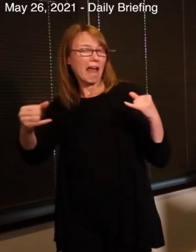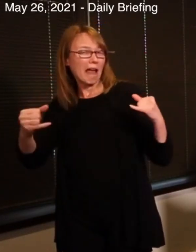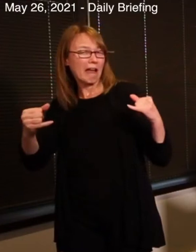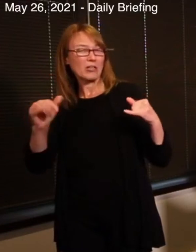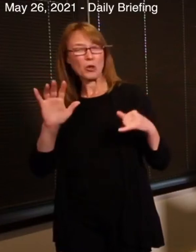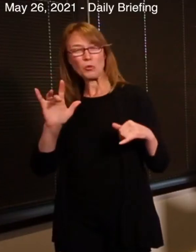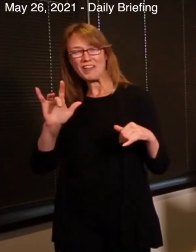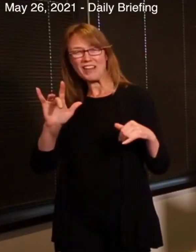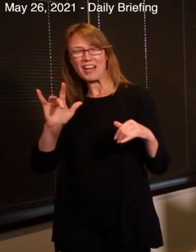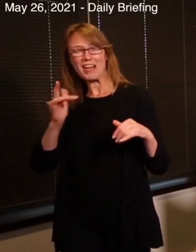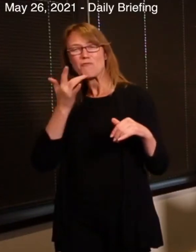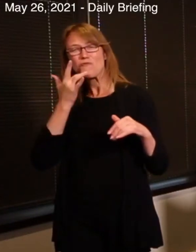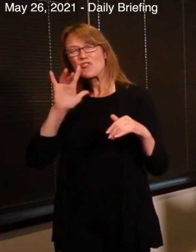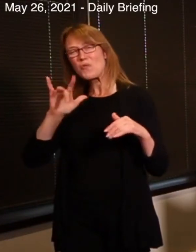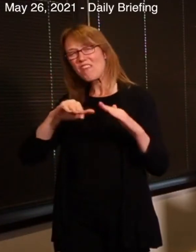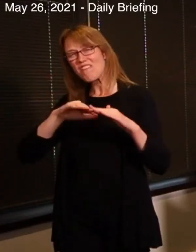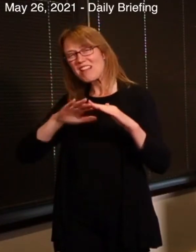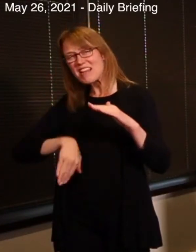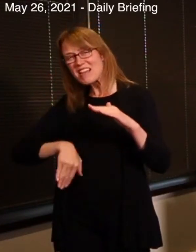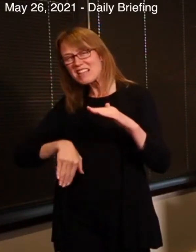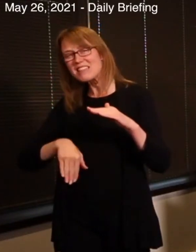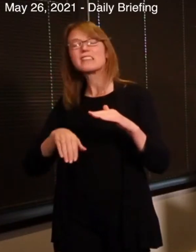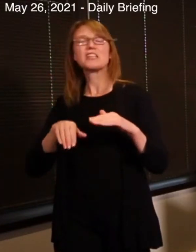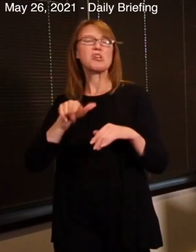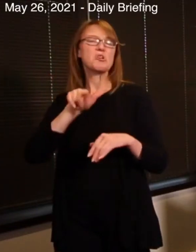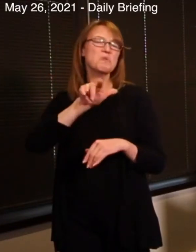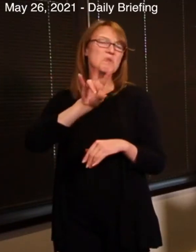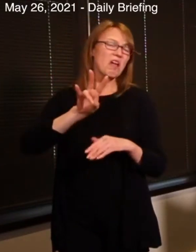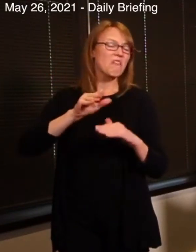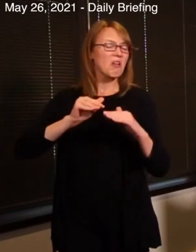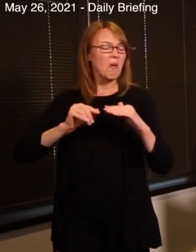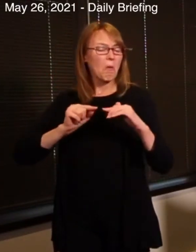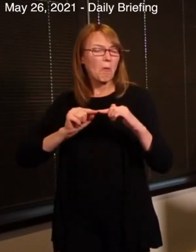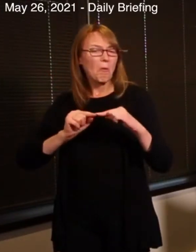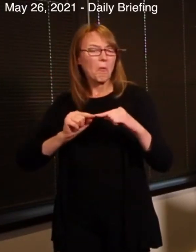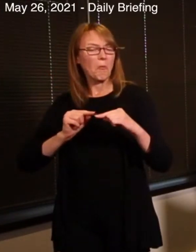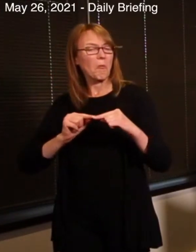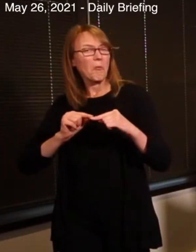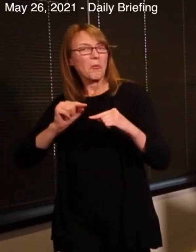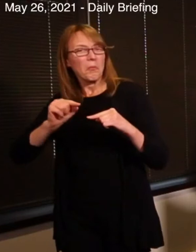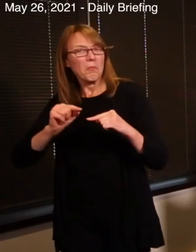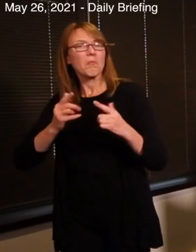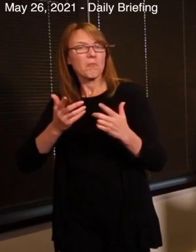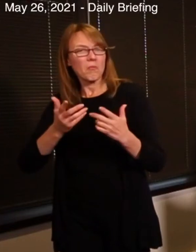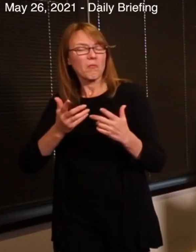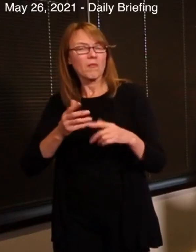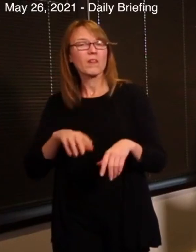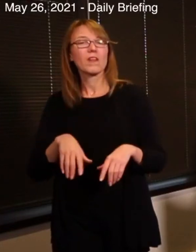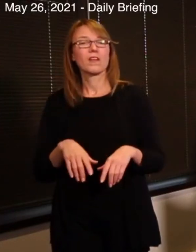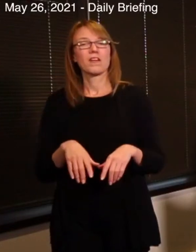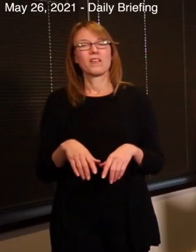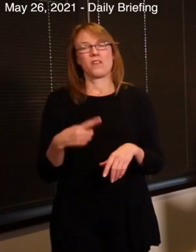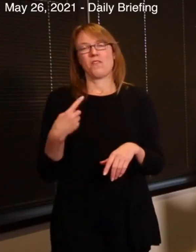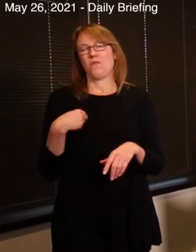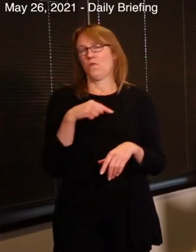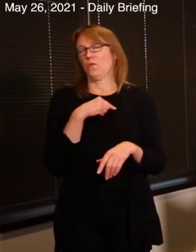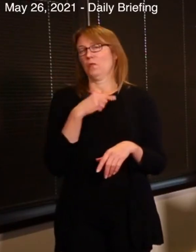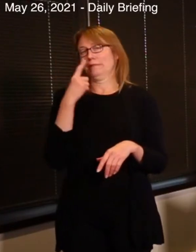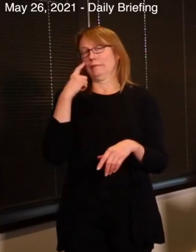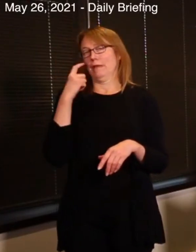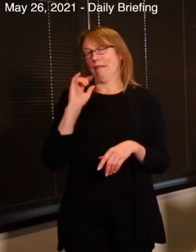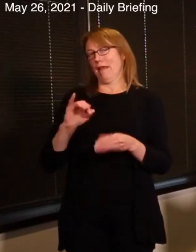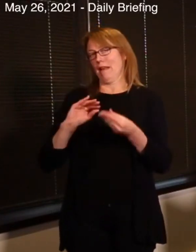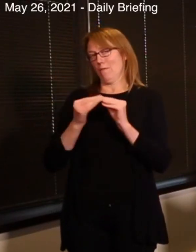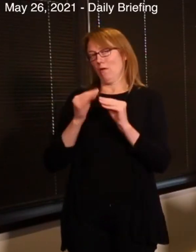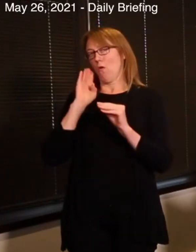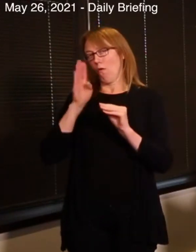to remain consistently low. So that is good news. And we imagine that that number is going to continue to decrease. On